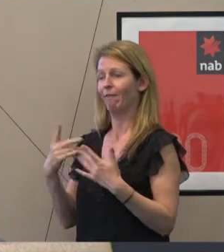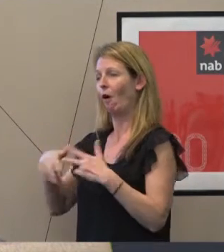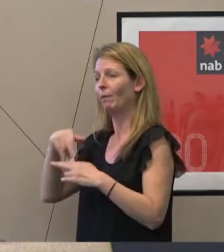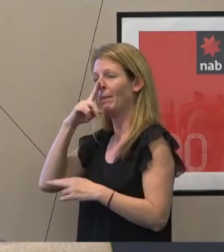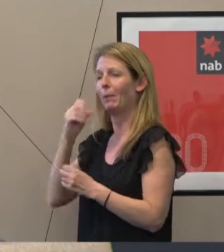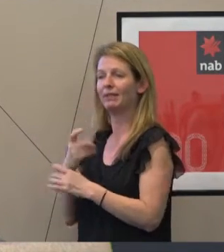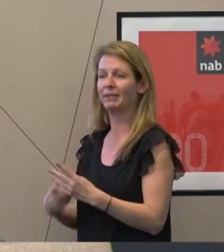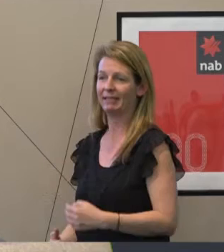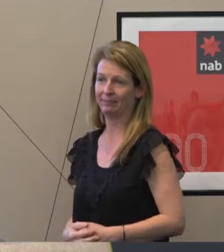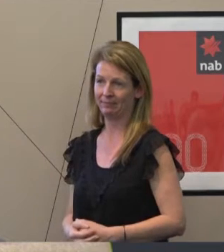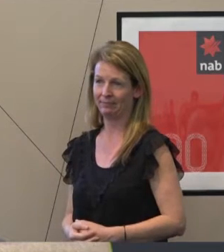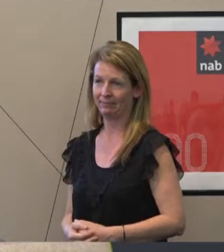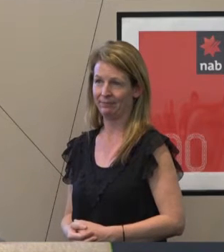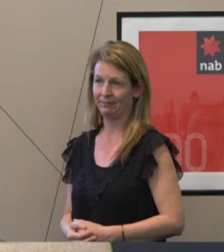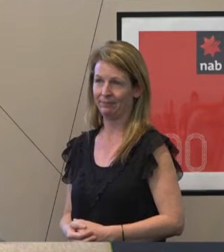disabilities.